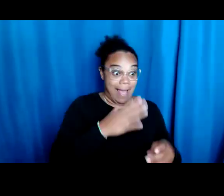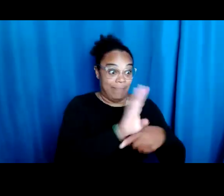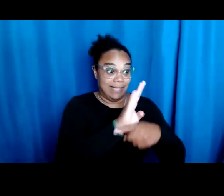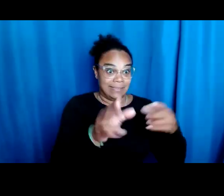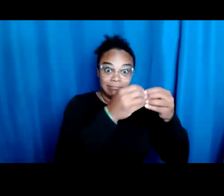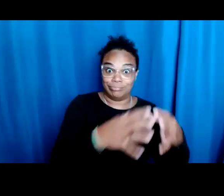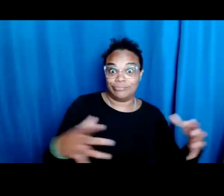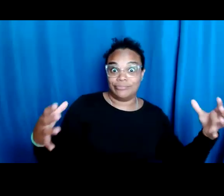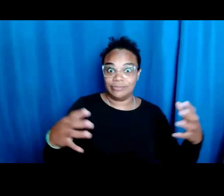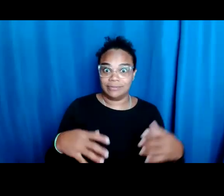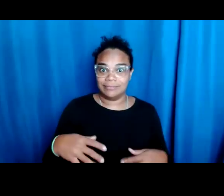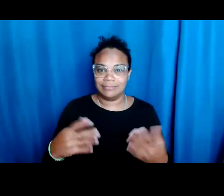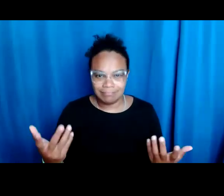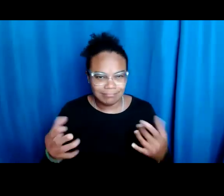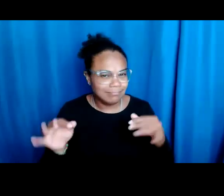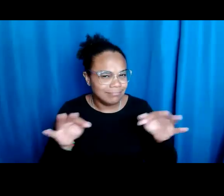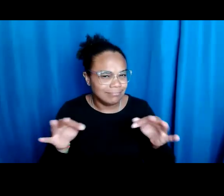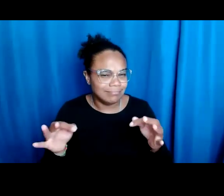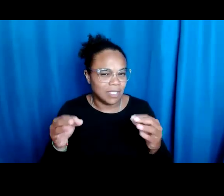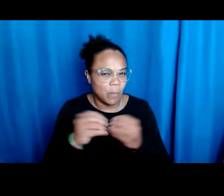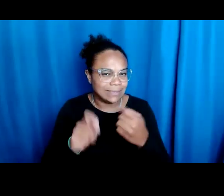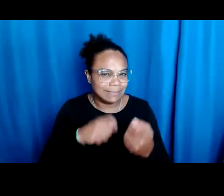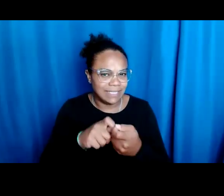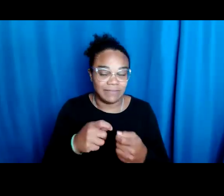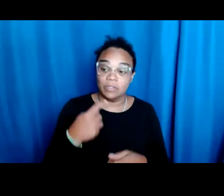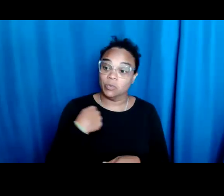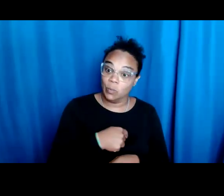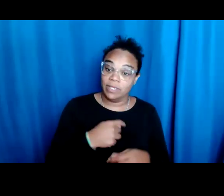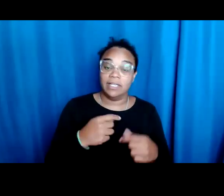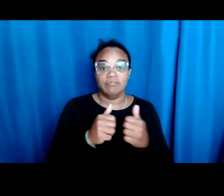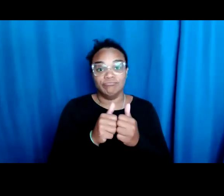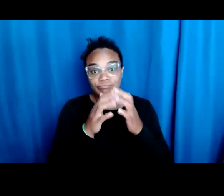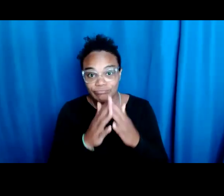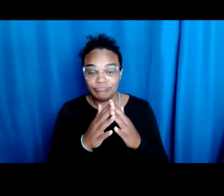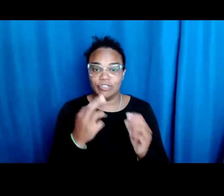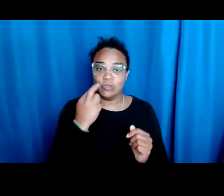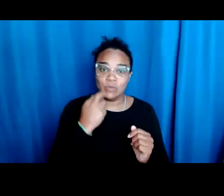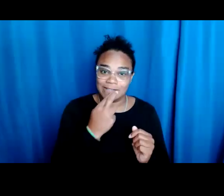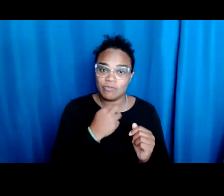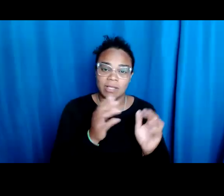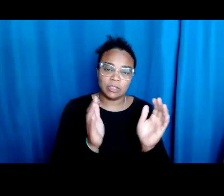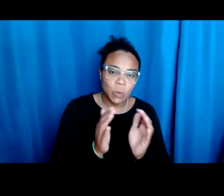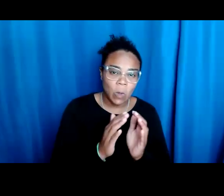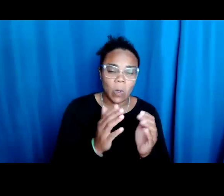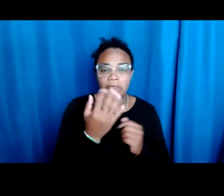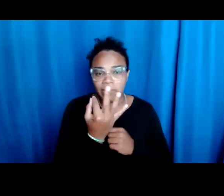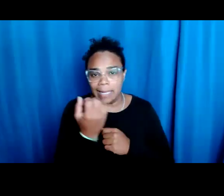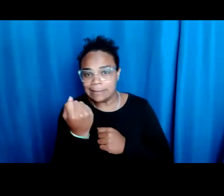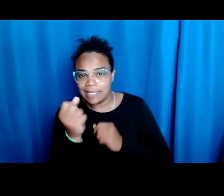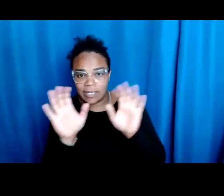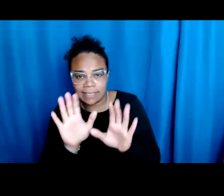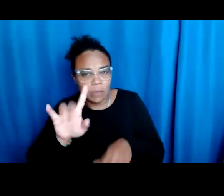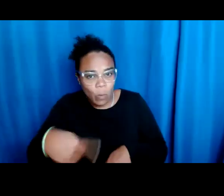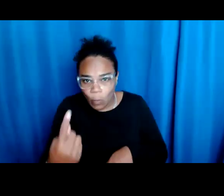are a restaurant. We started small. We only opened Friday, Saturday, and Sunday to start off.